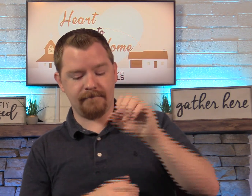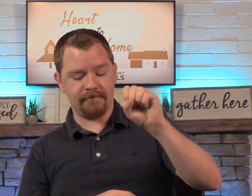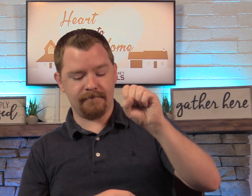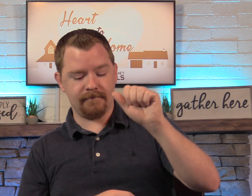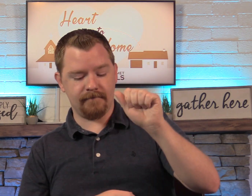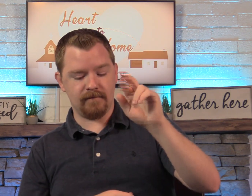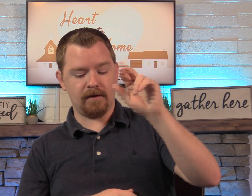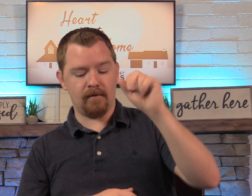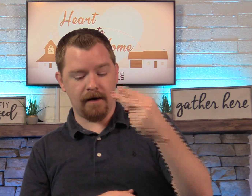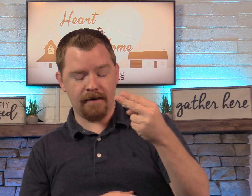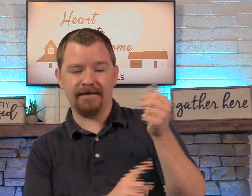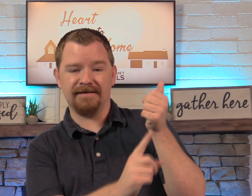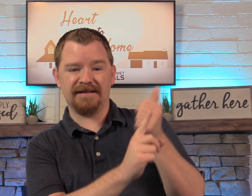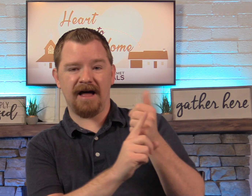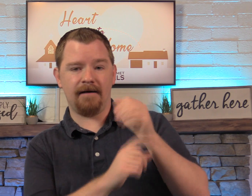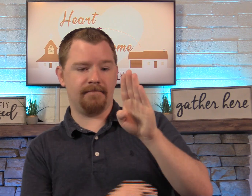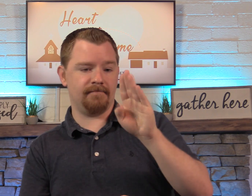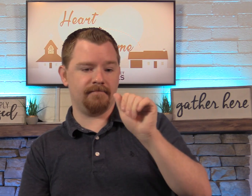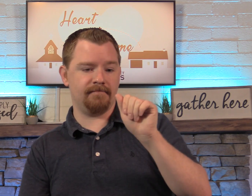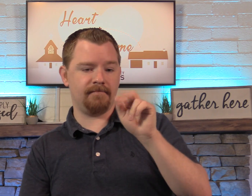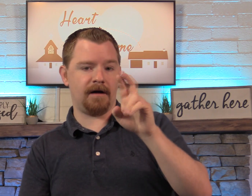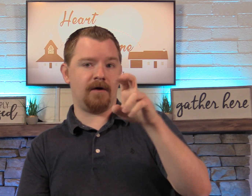Abraham's wife, Sarah,